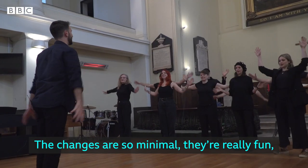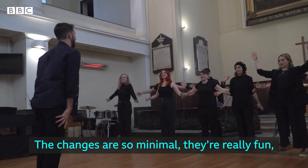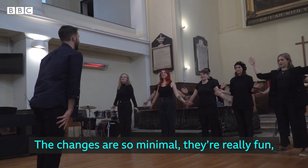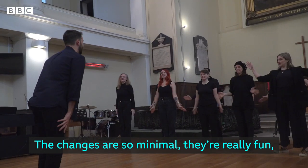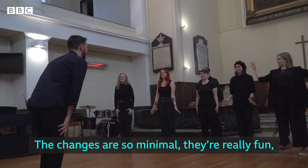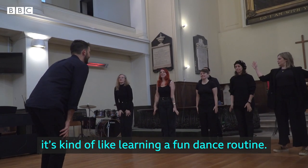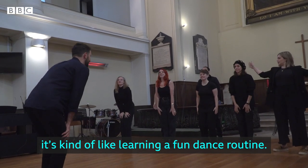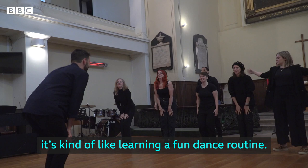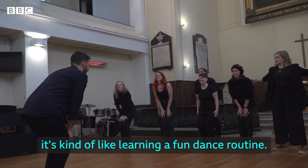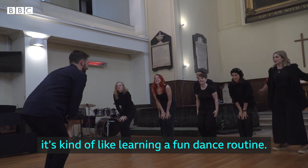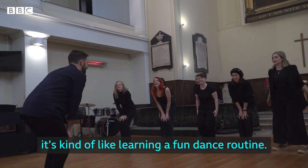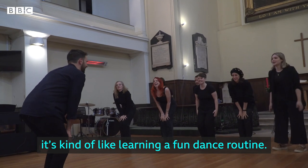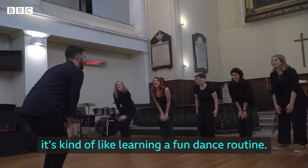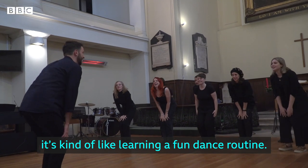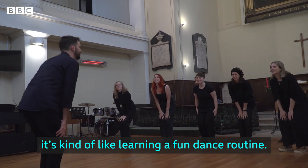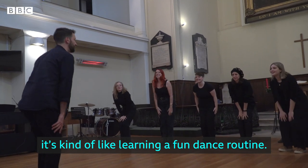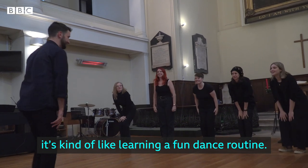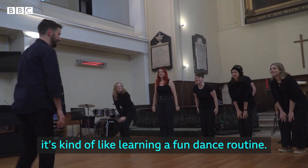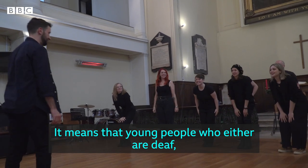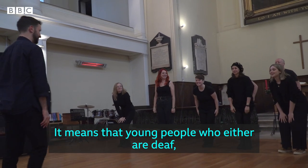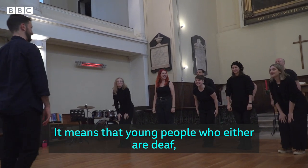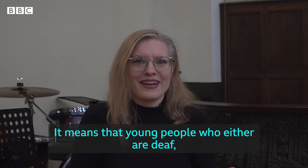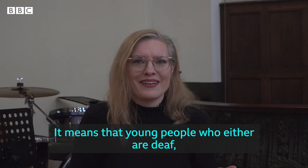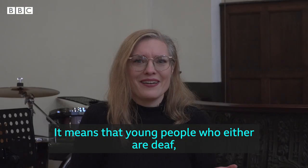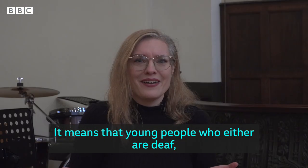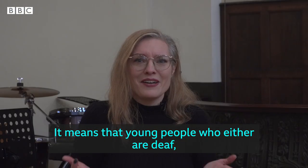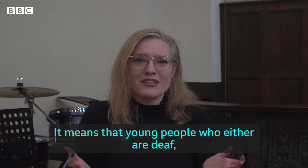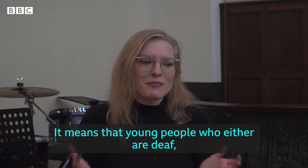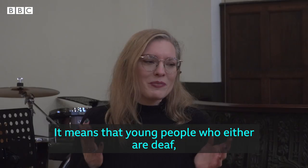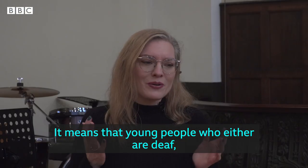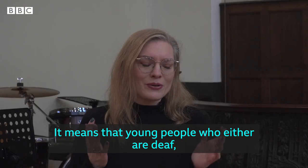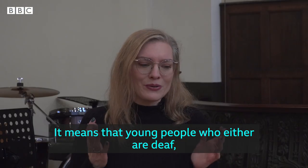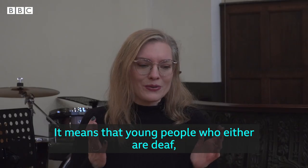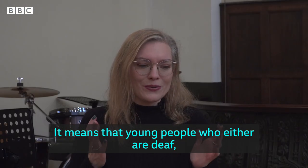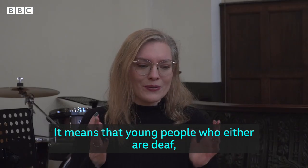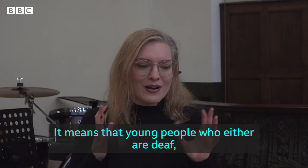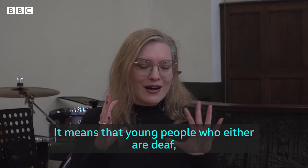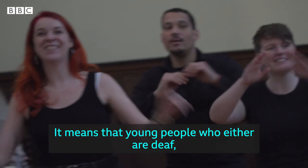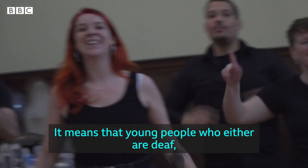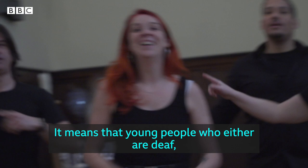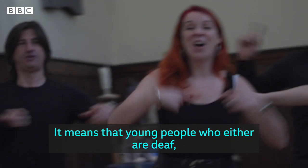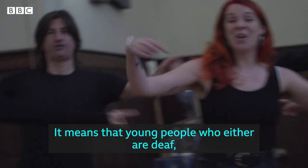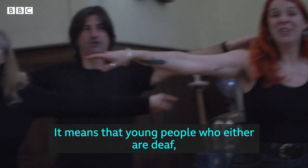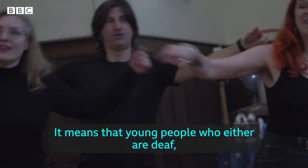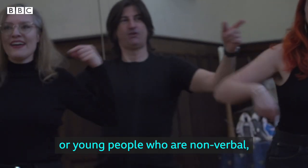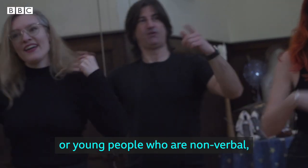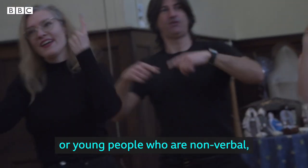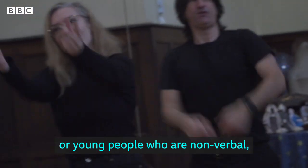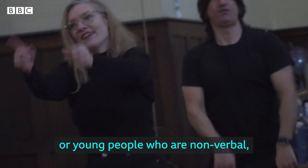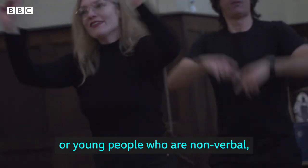really fun. It's kind of like learning a fun dance routine. It means that young people who either are deaf or young people